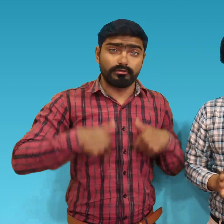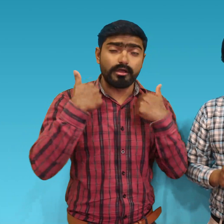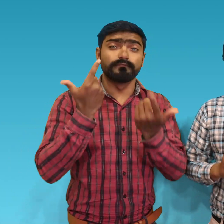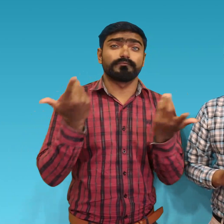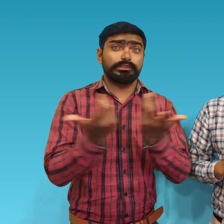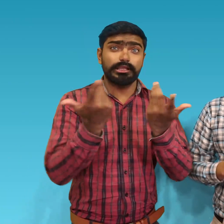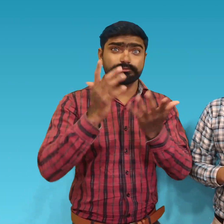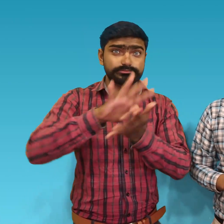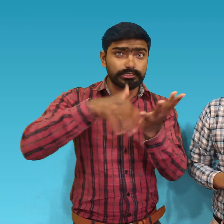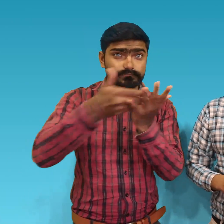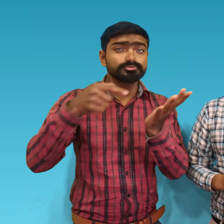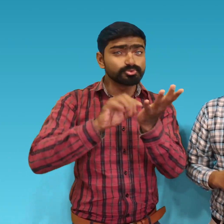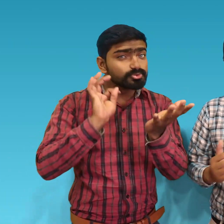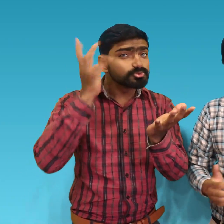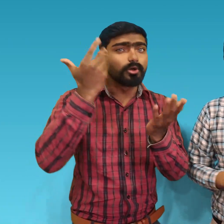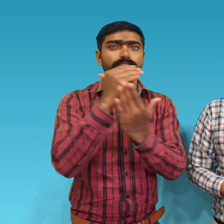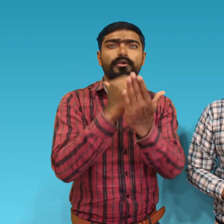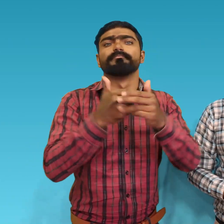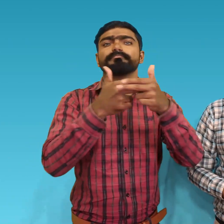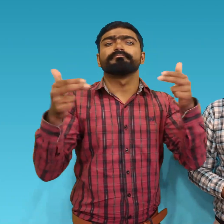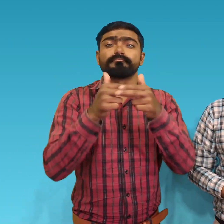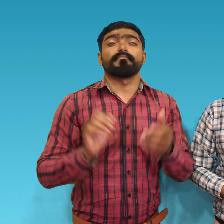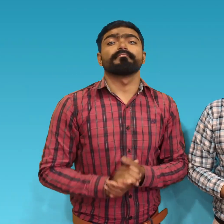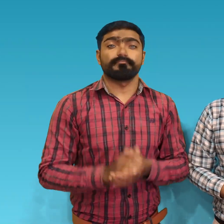is important and what impact it has on their lives.